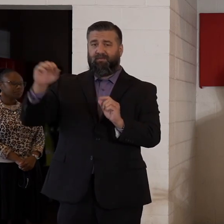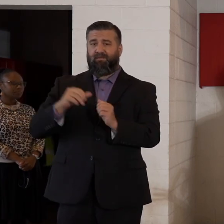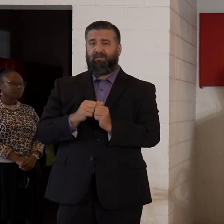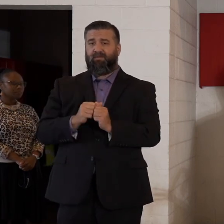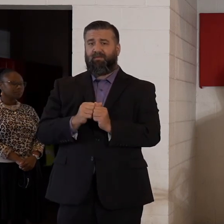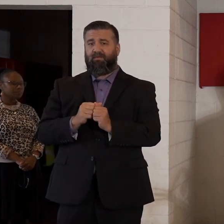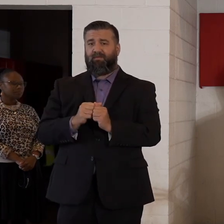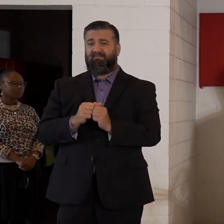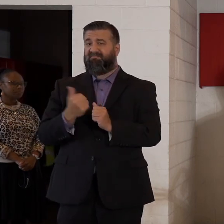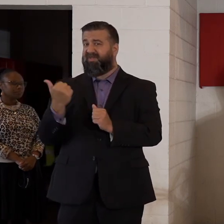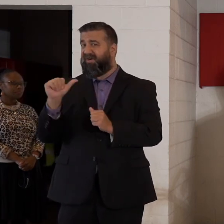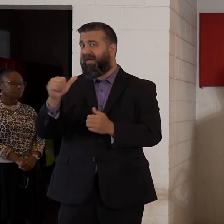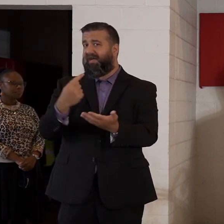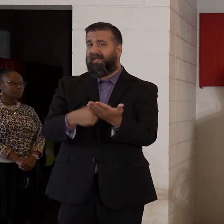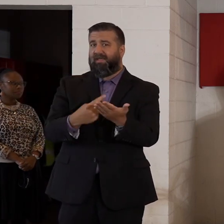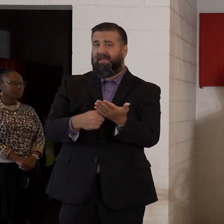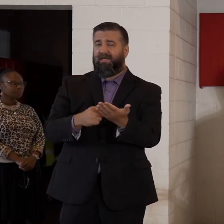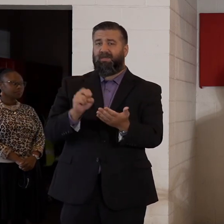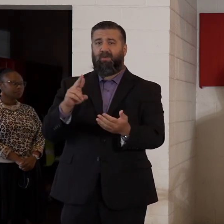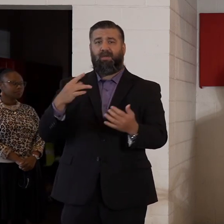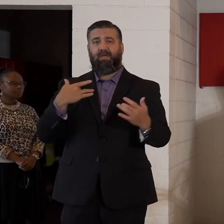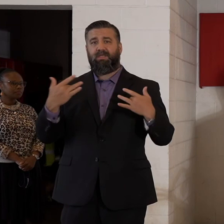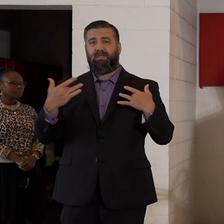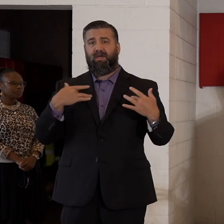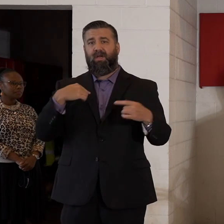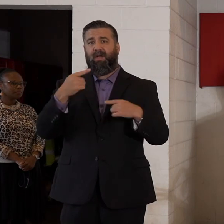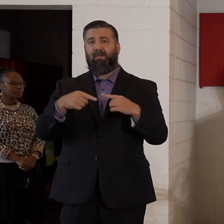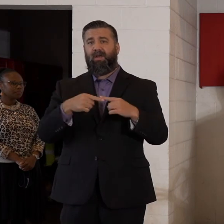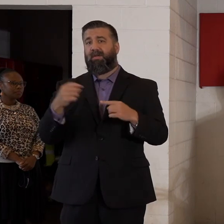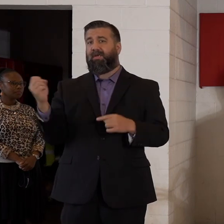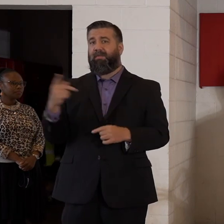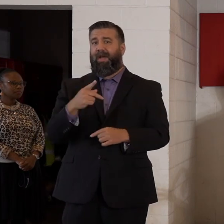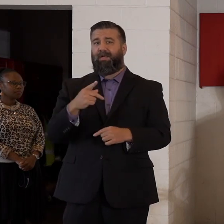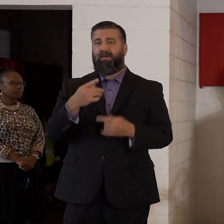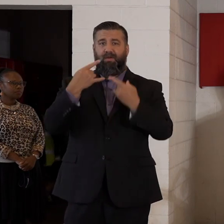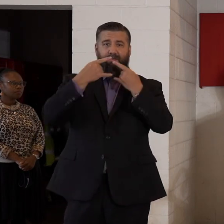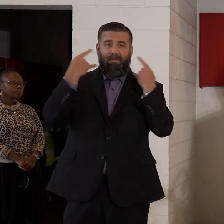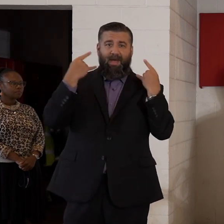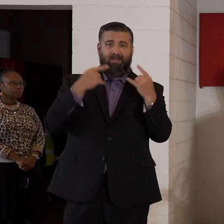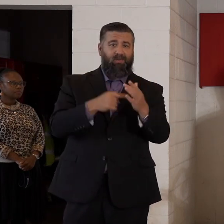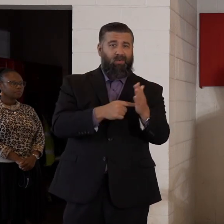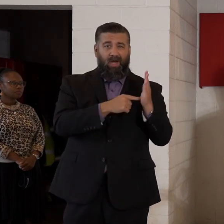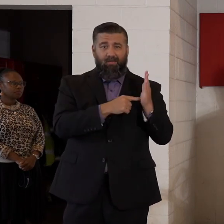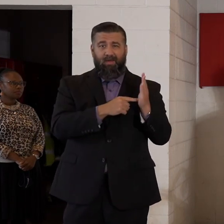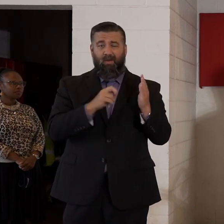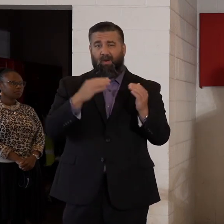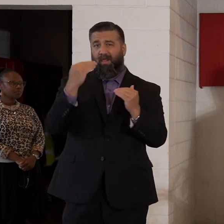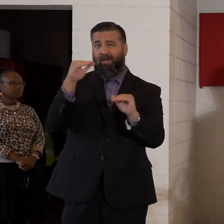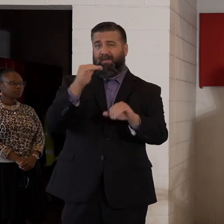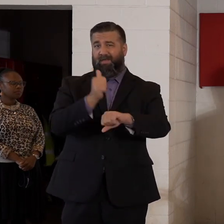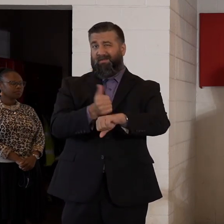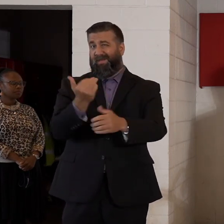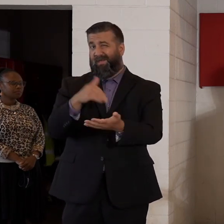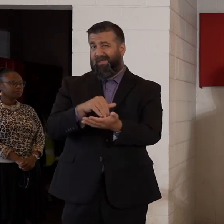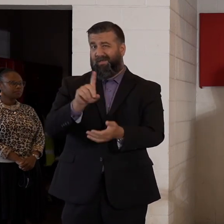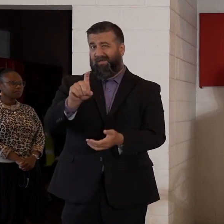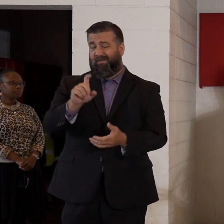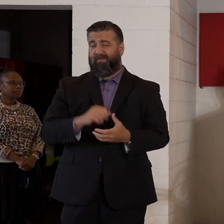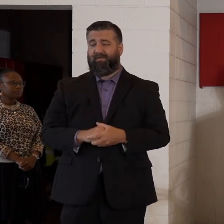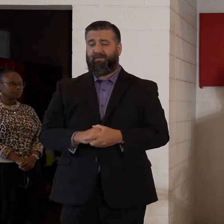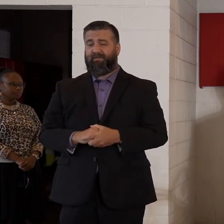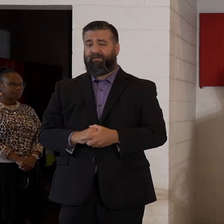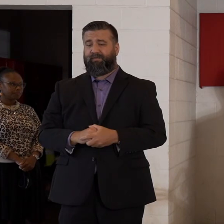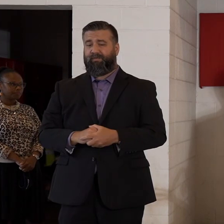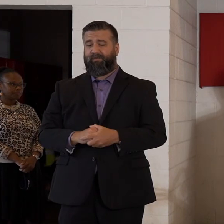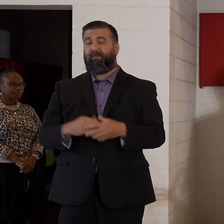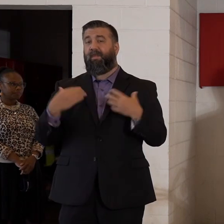Is there any discussion or is there any concern about a return to any kind of a mask mandating situation or restrictions that were before? Well, the health department